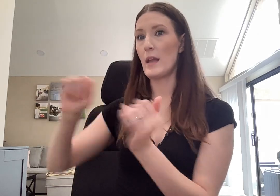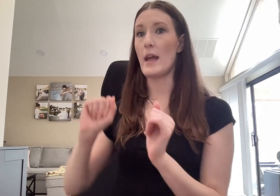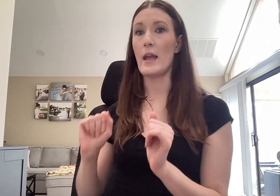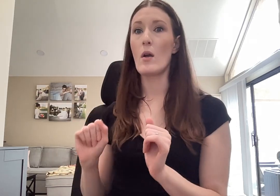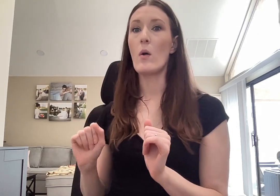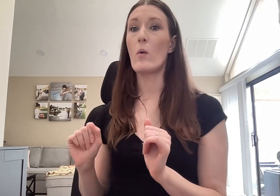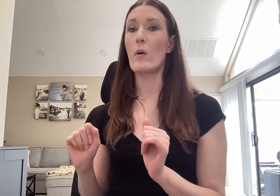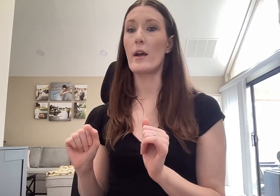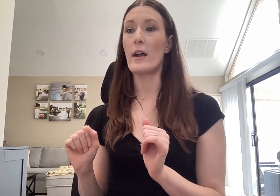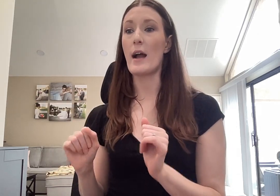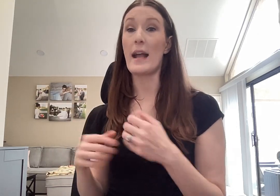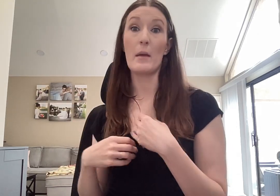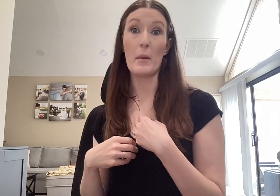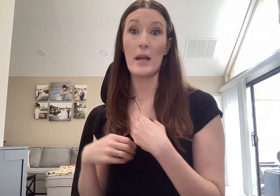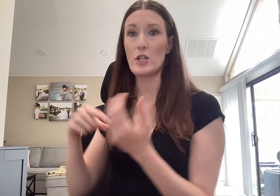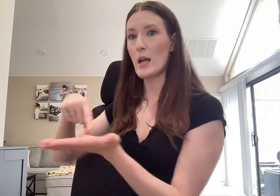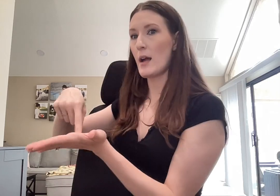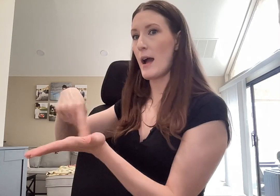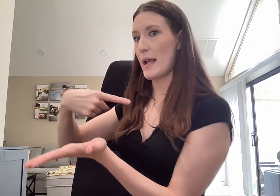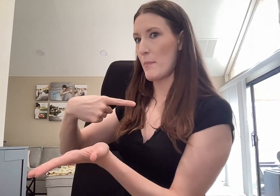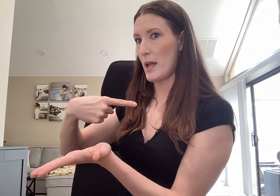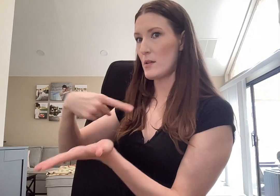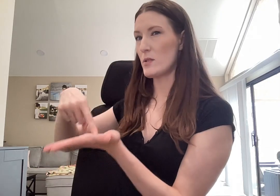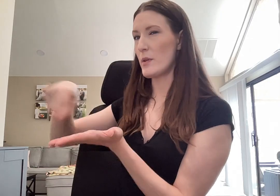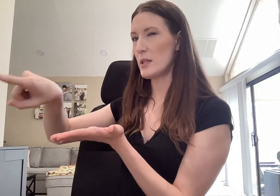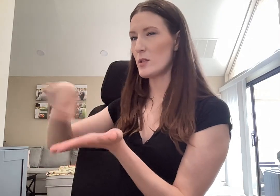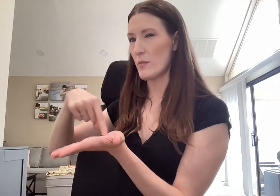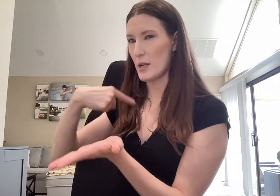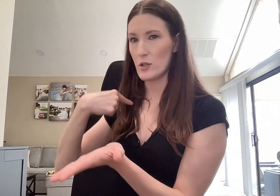okay? Or I get my paycheck, I get paid. So it is directional.